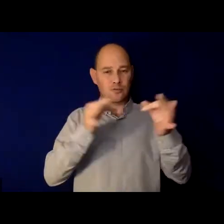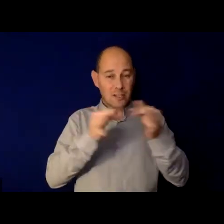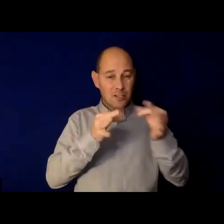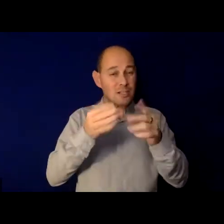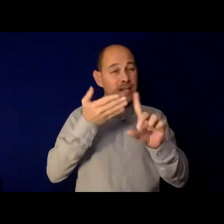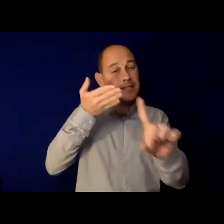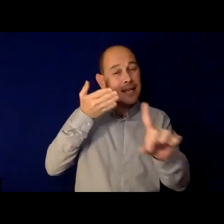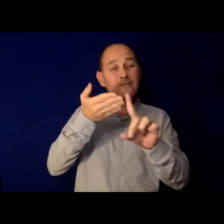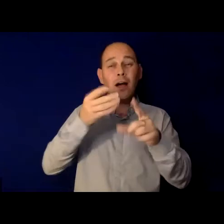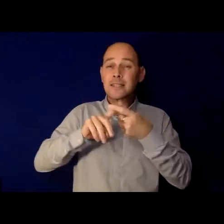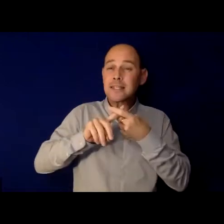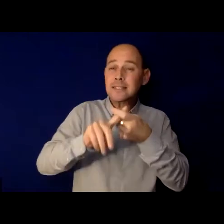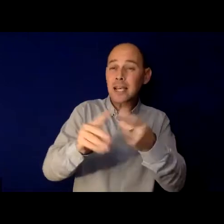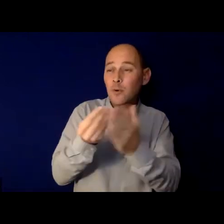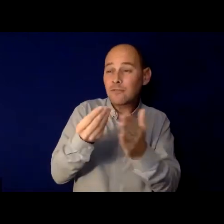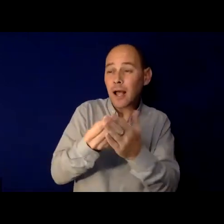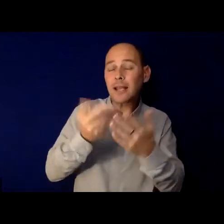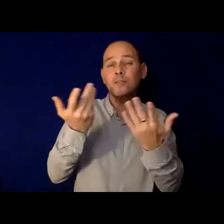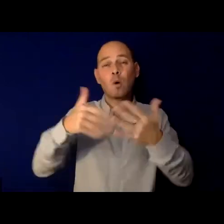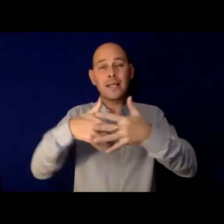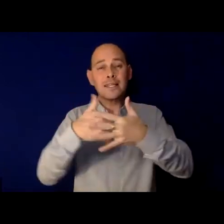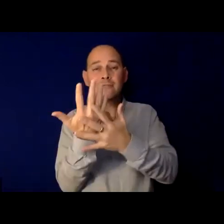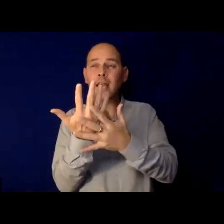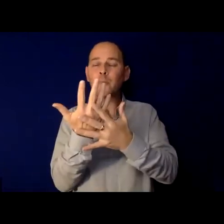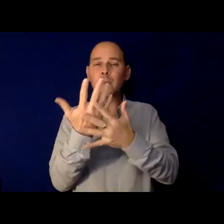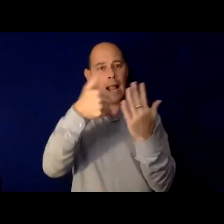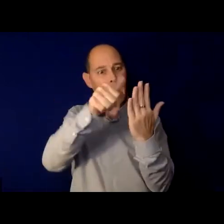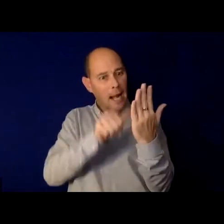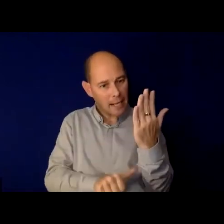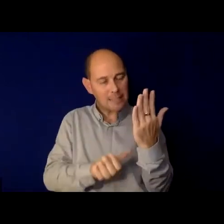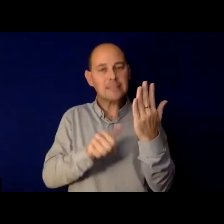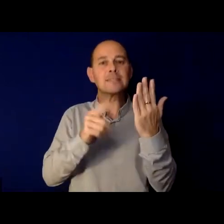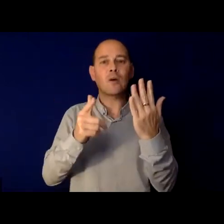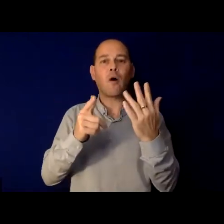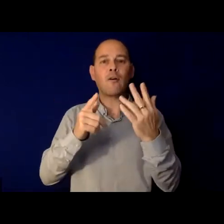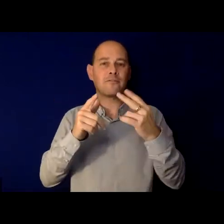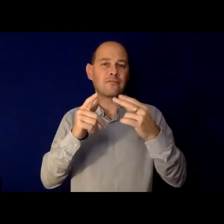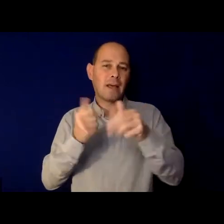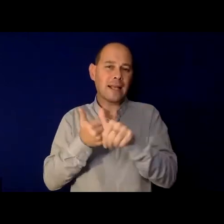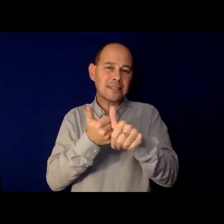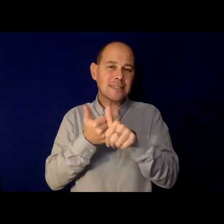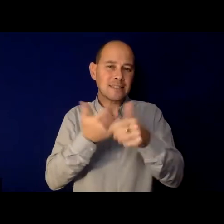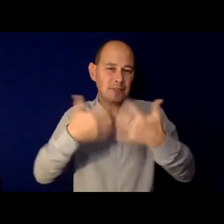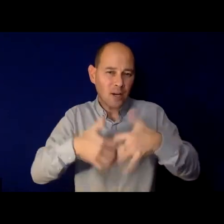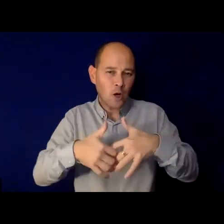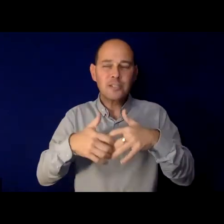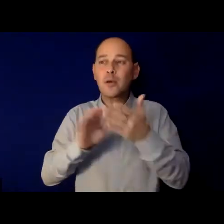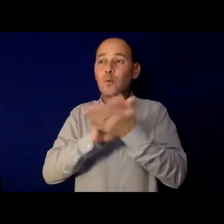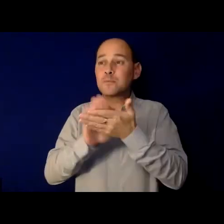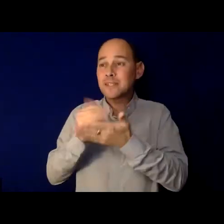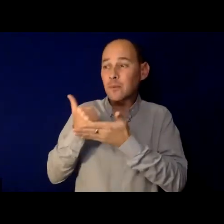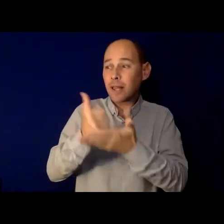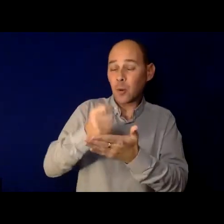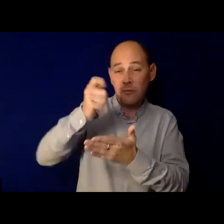sustainable financing mechanisms, developing national assistive product lists supported by standards or specifications to guide procurement, and improving human